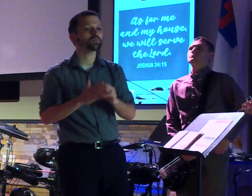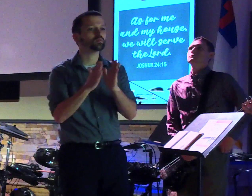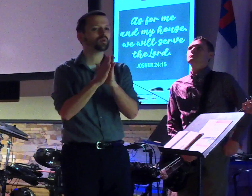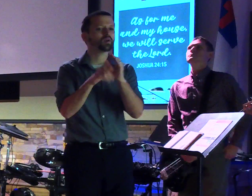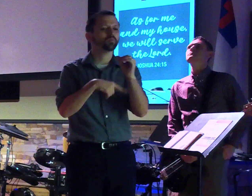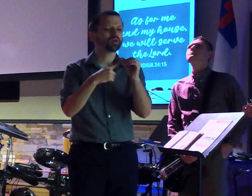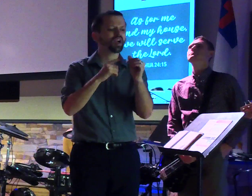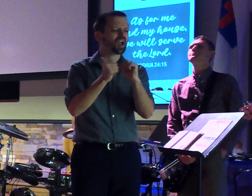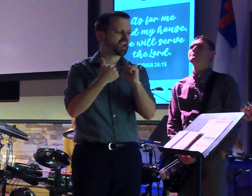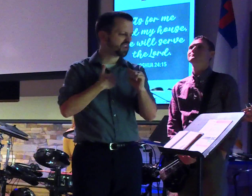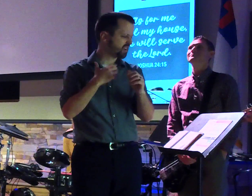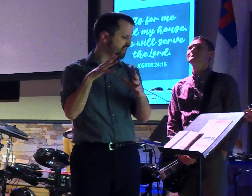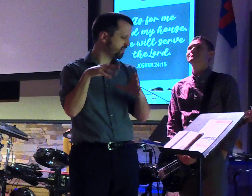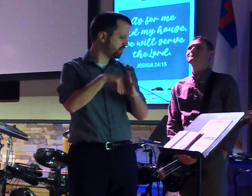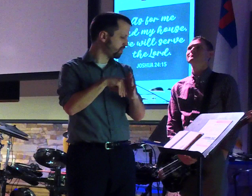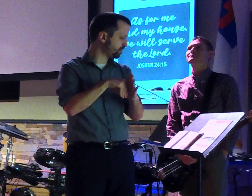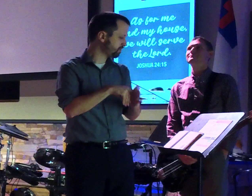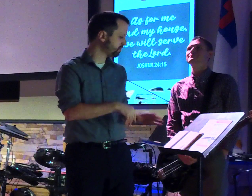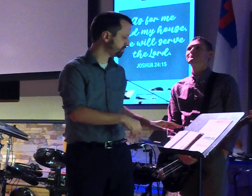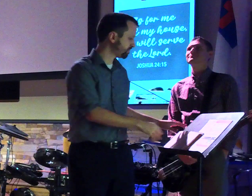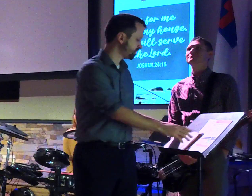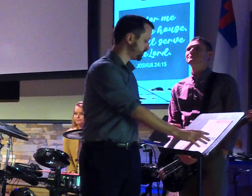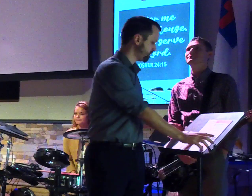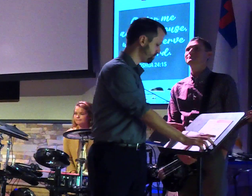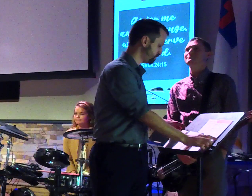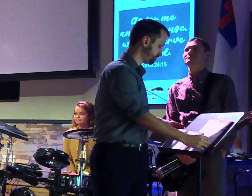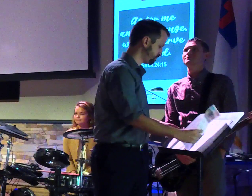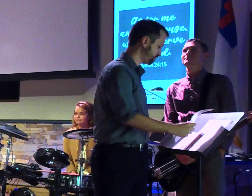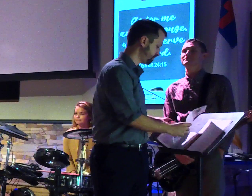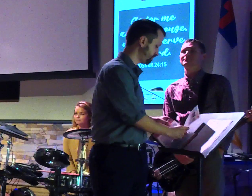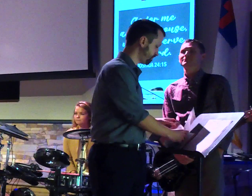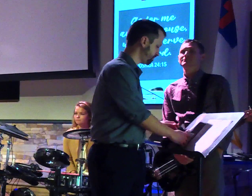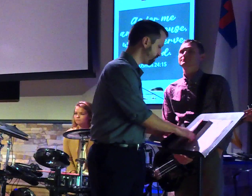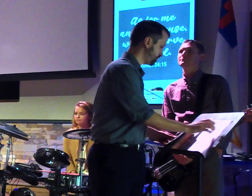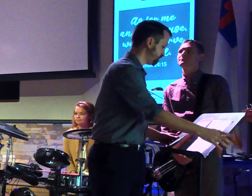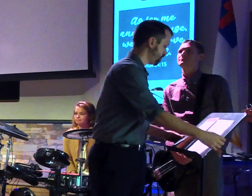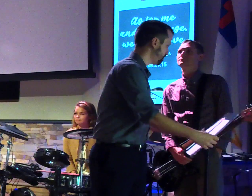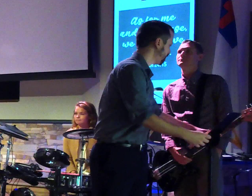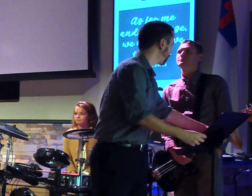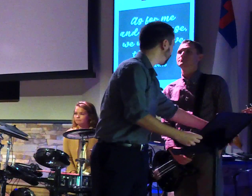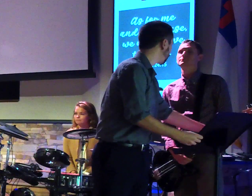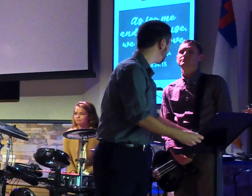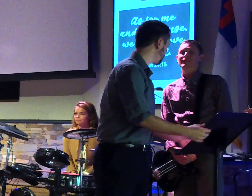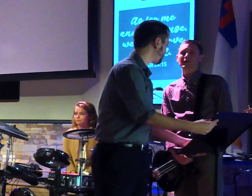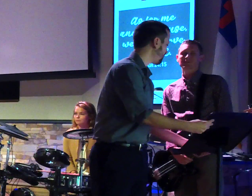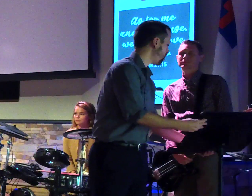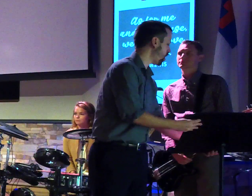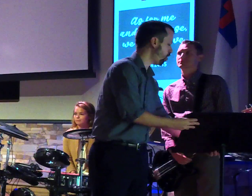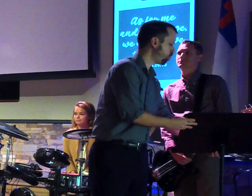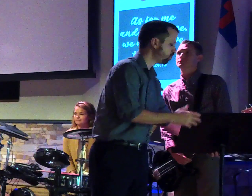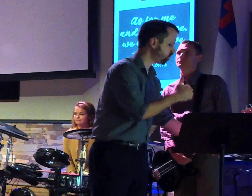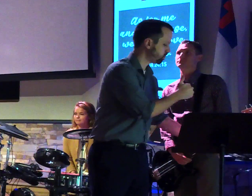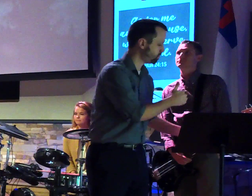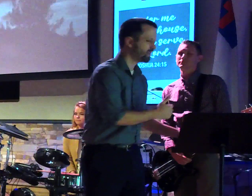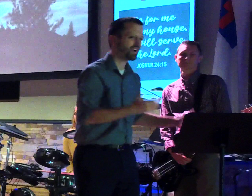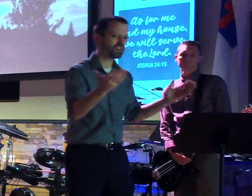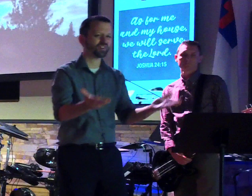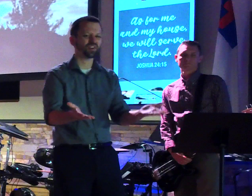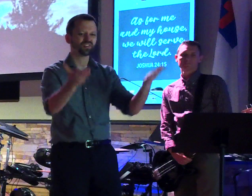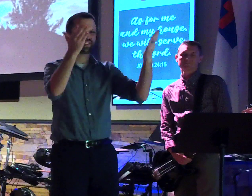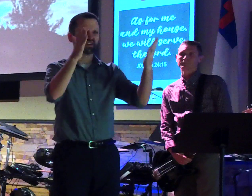to be a part of that for our Christmas offering this year. Thank you in advance for your help. We appreciate it. Let's all stand.